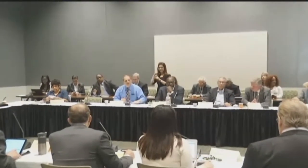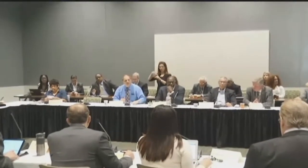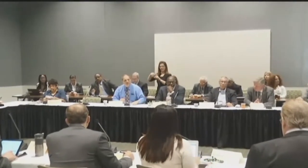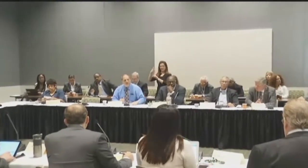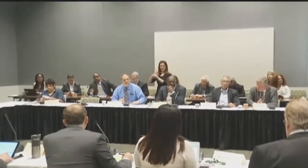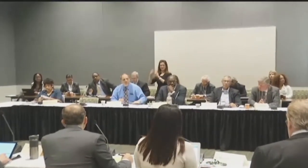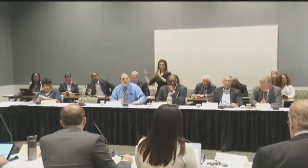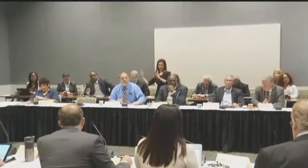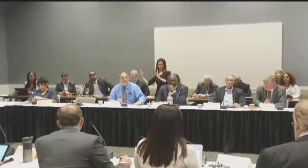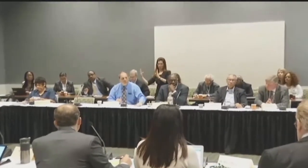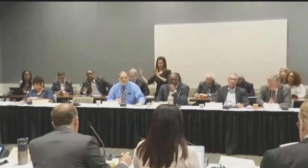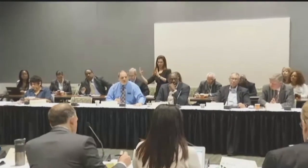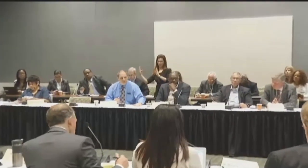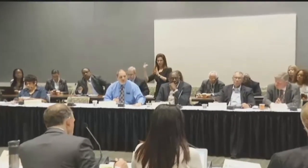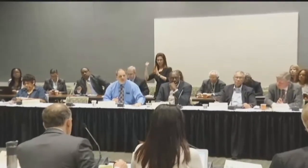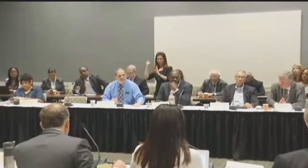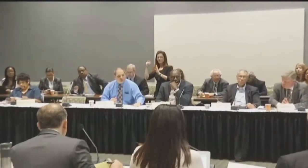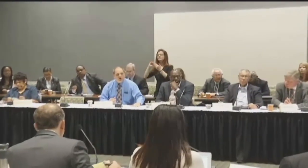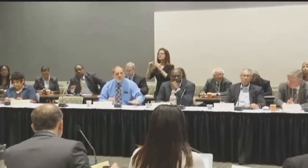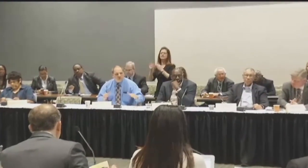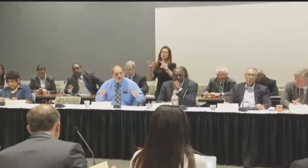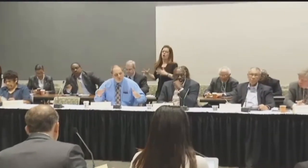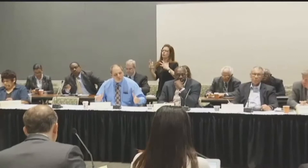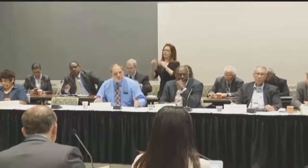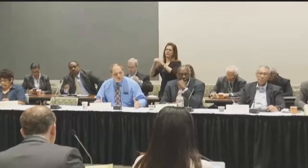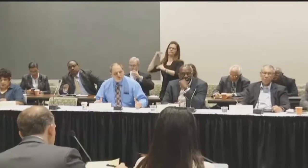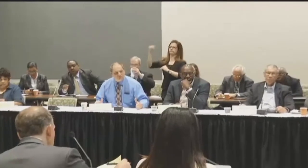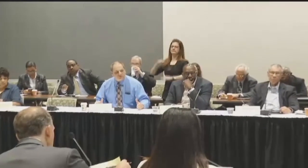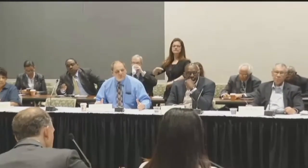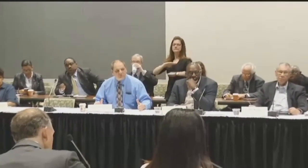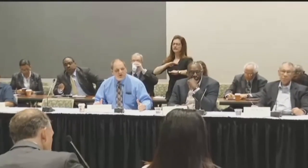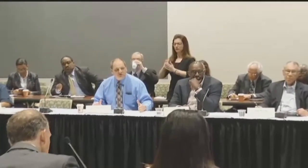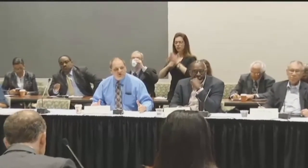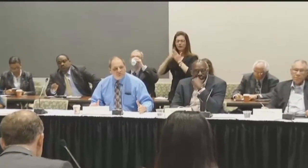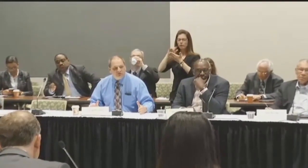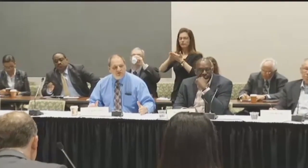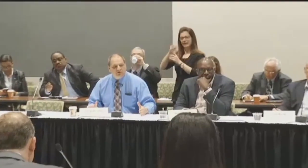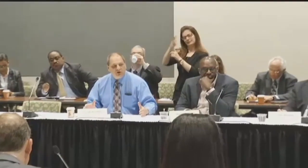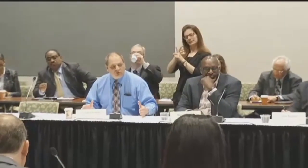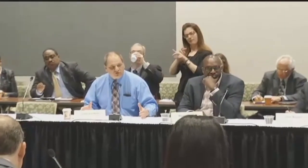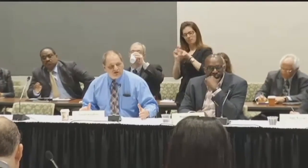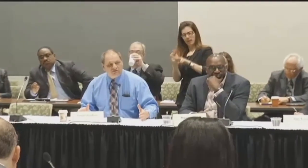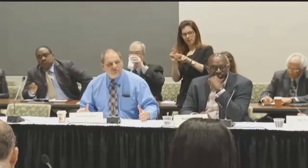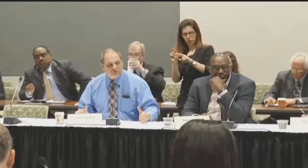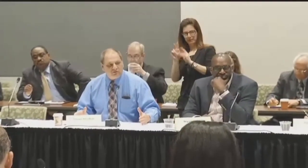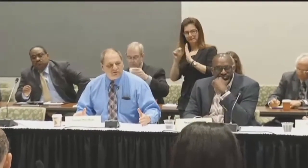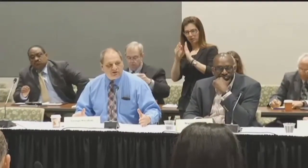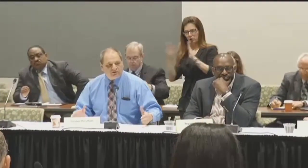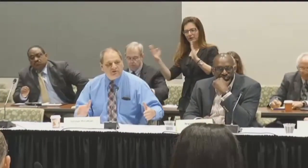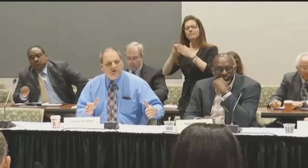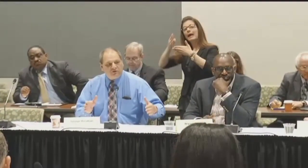and so the city has way more than met their requirements for the current 6-month monitoring period, which ends